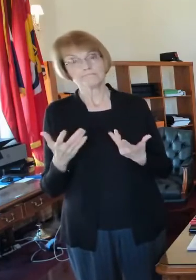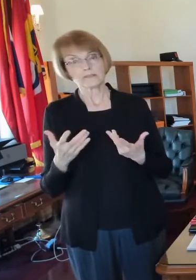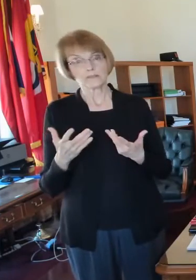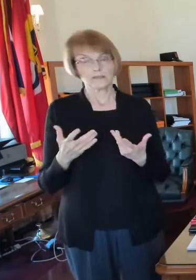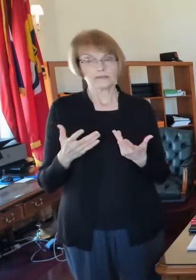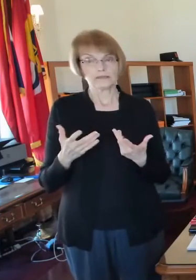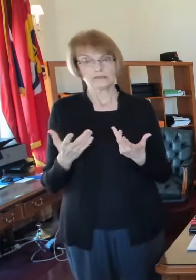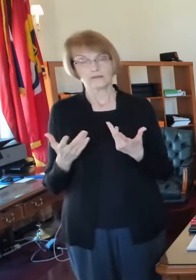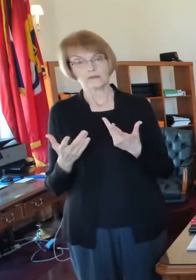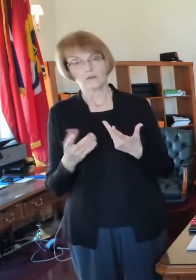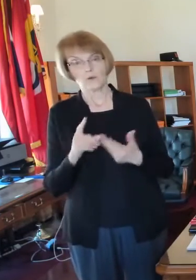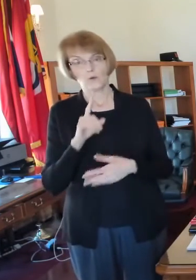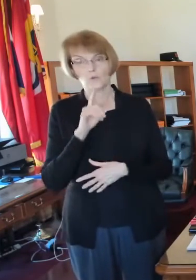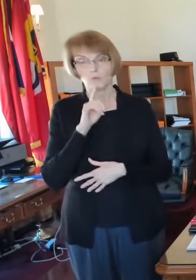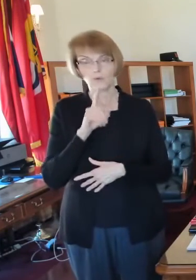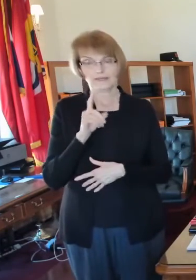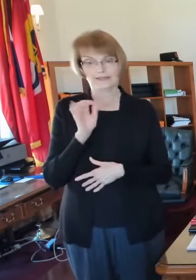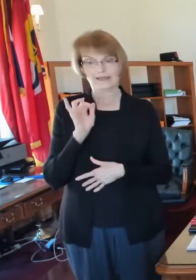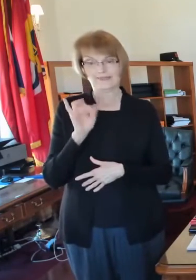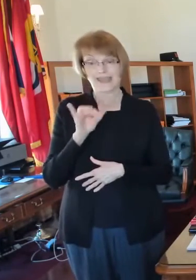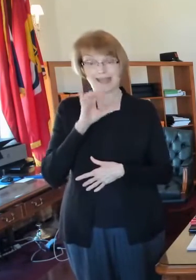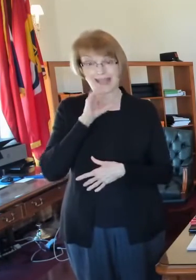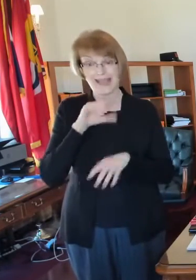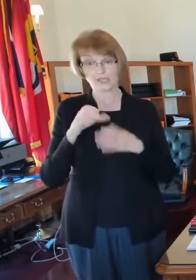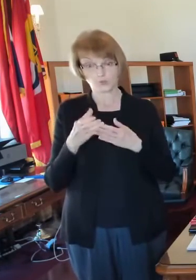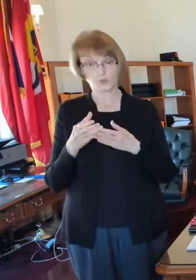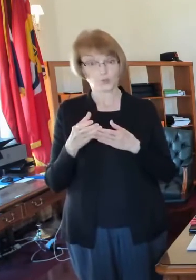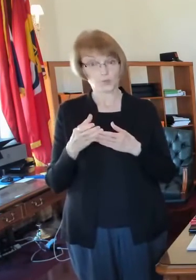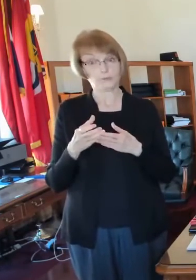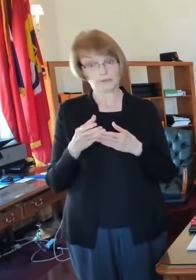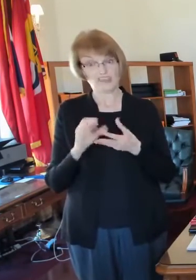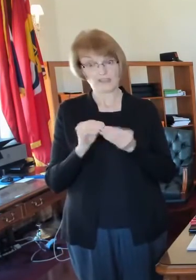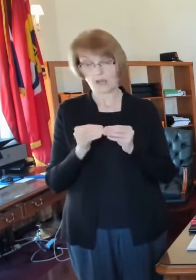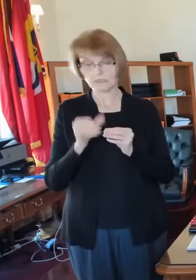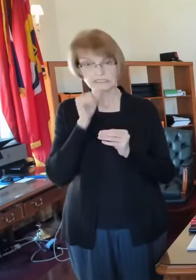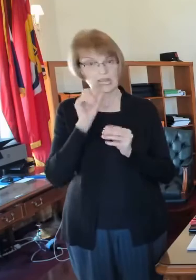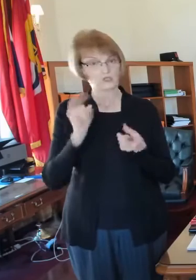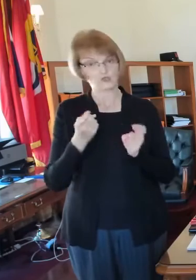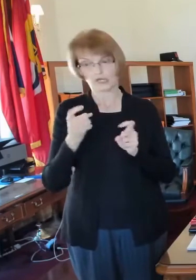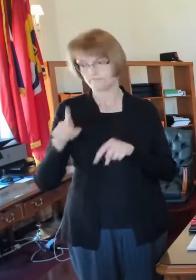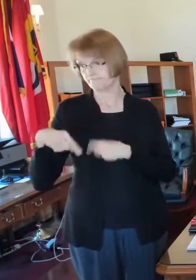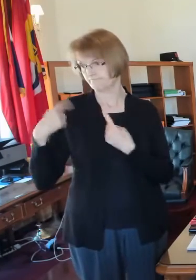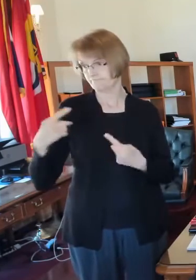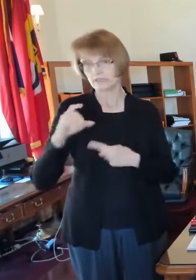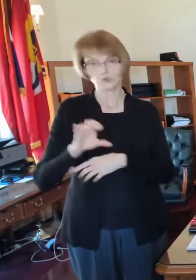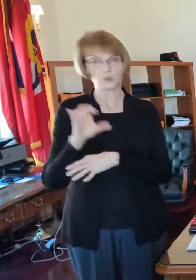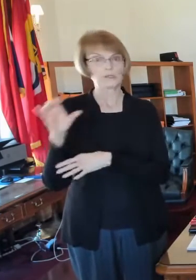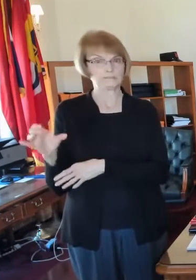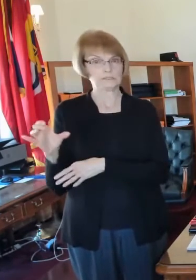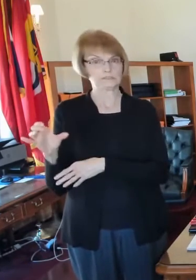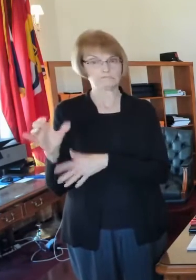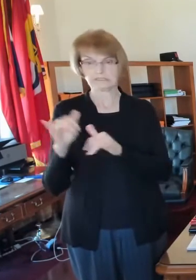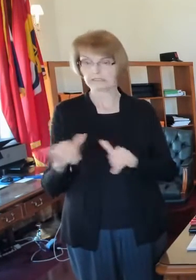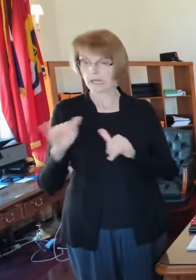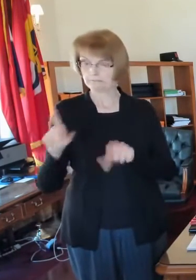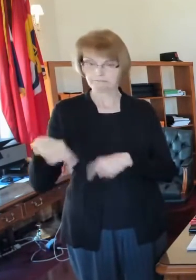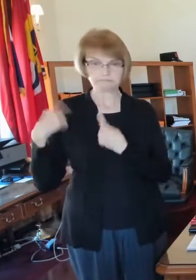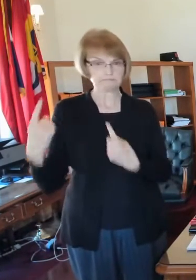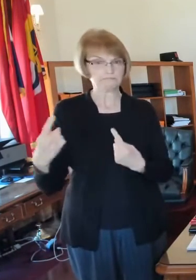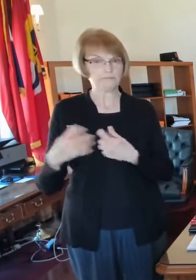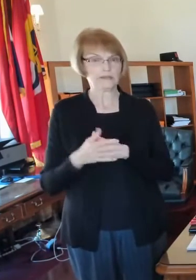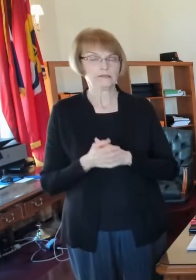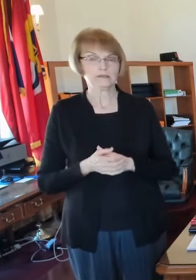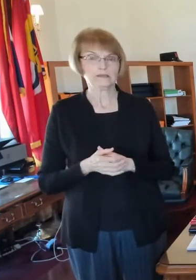real change in that age group demographic since Christmas. So